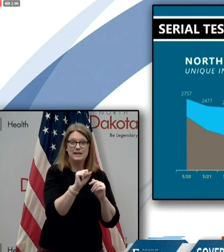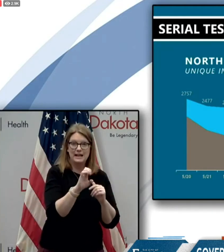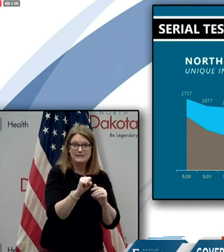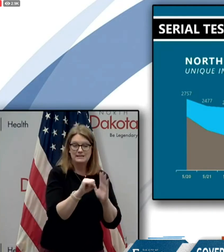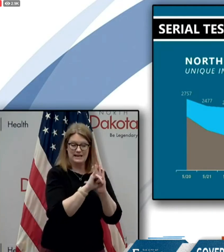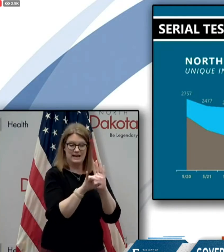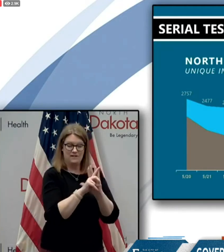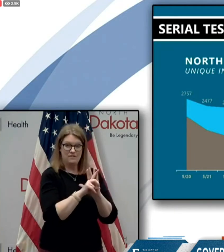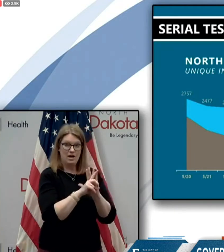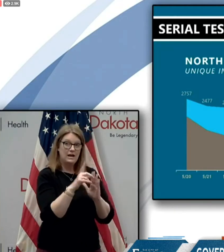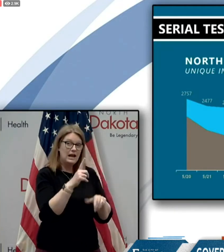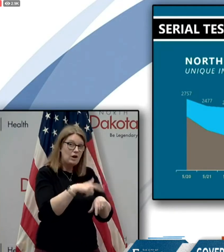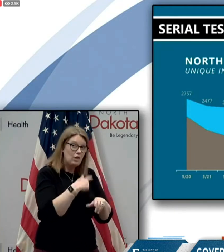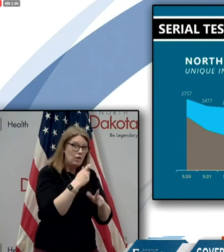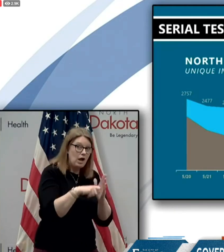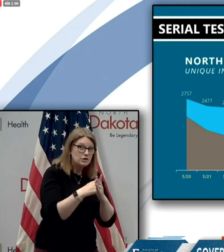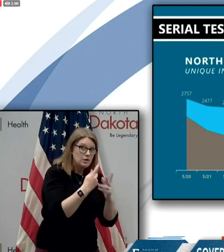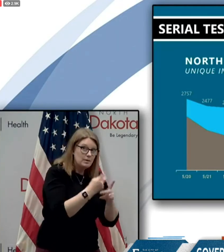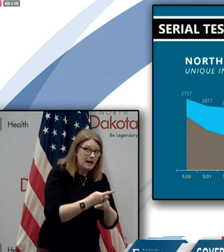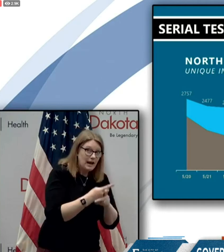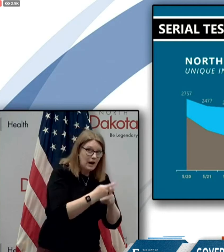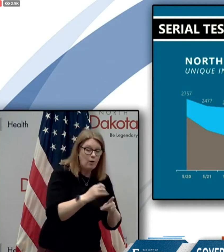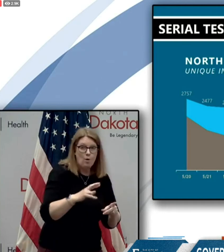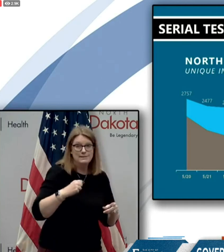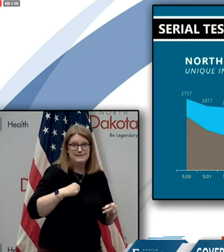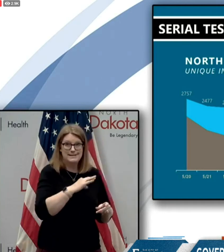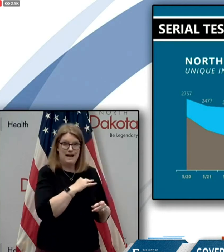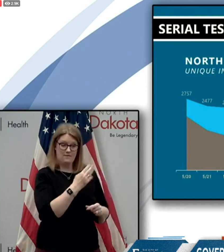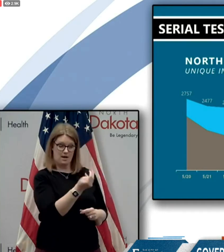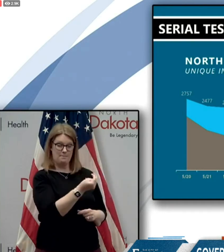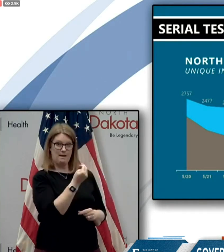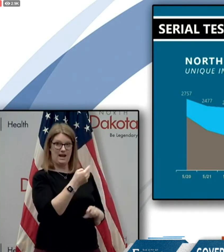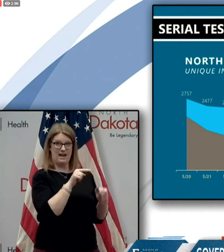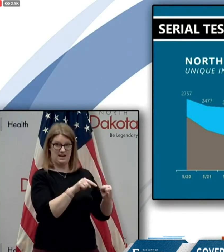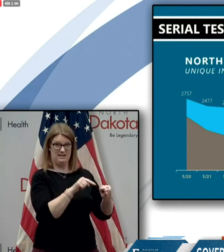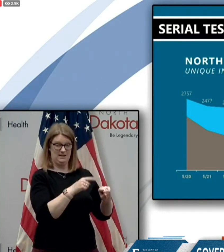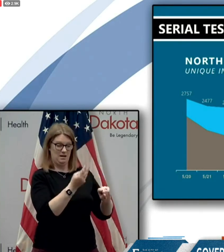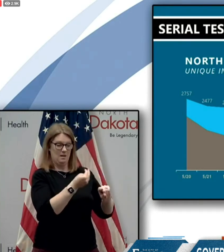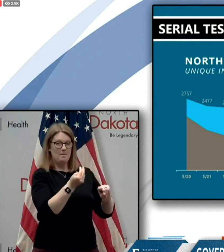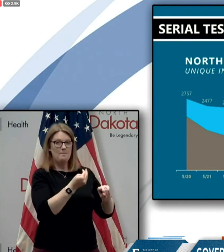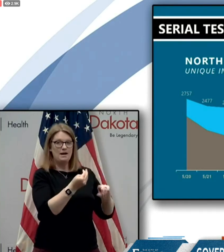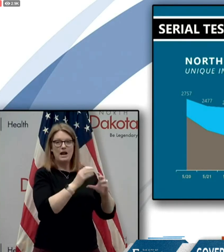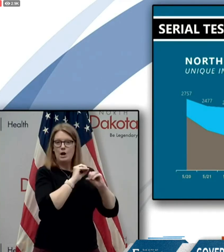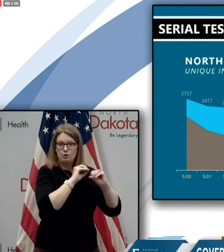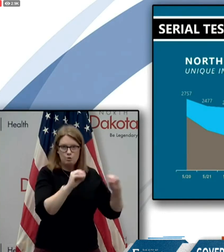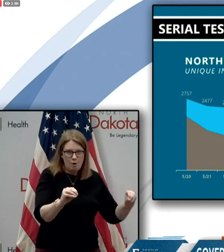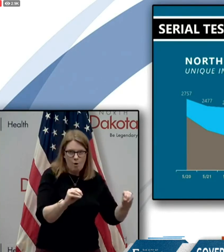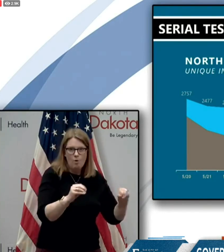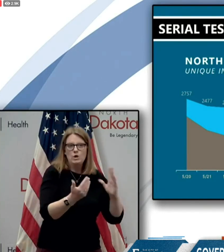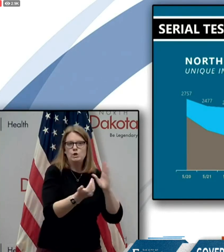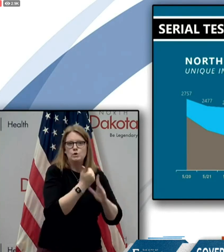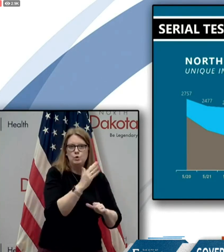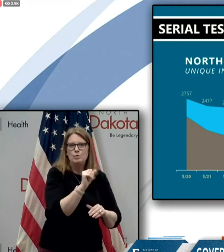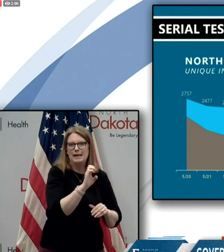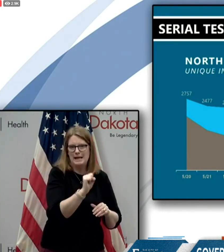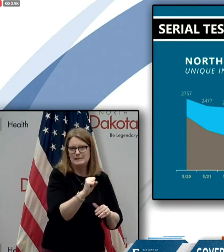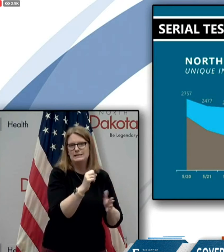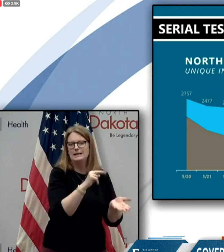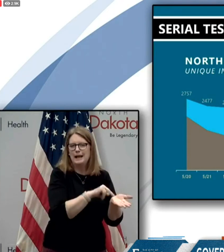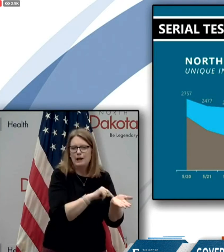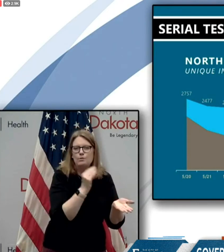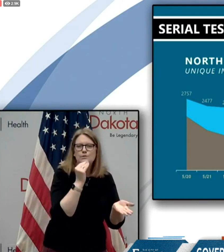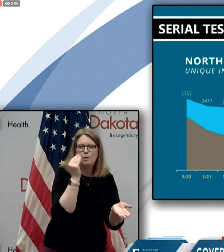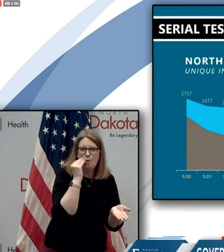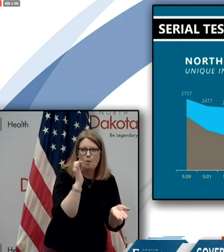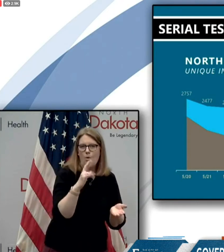care residents or staff. That was from Monday's results that were reported yesterday.